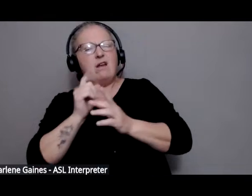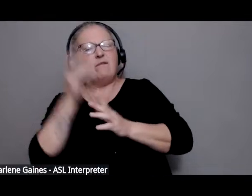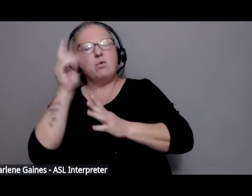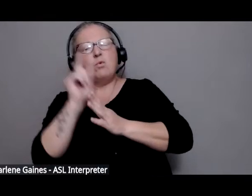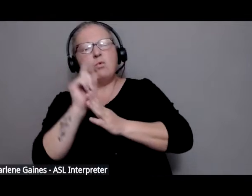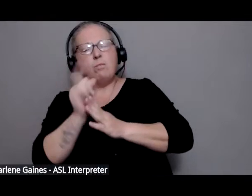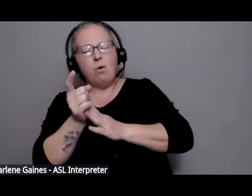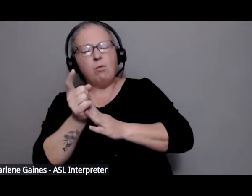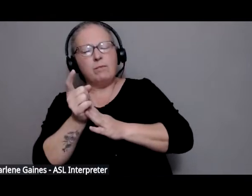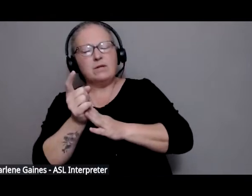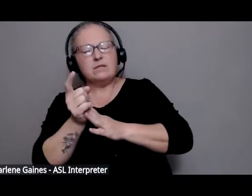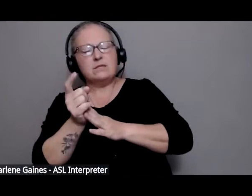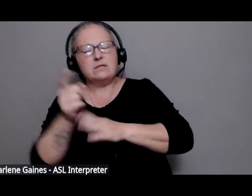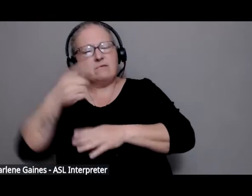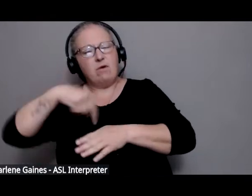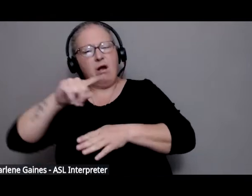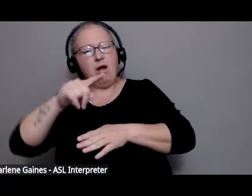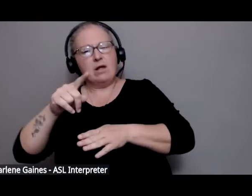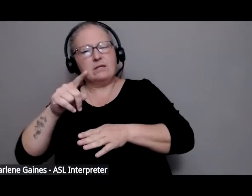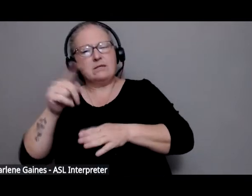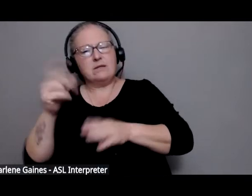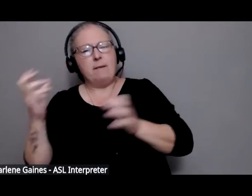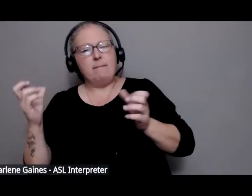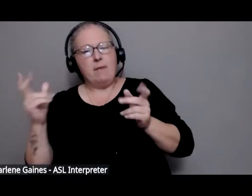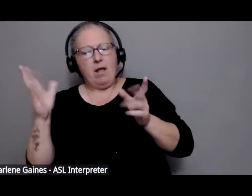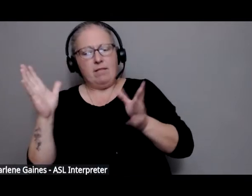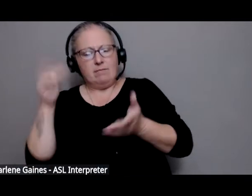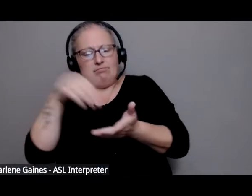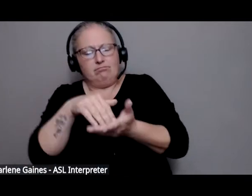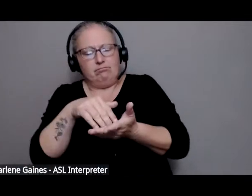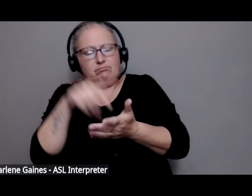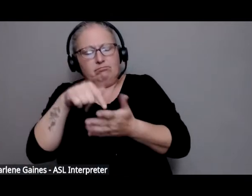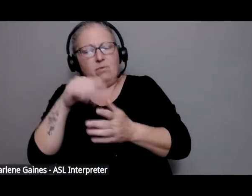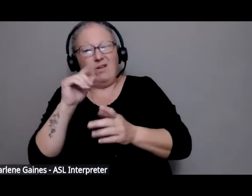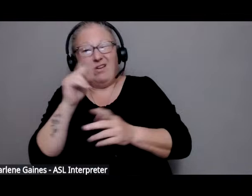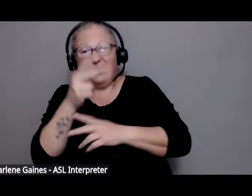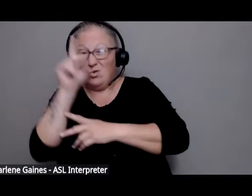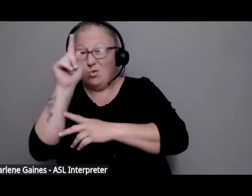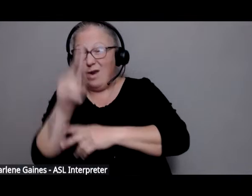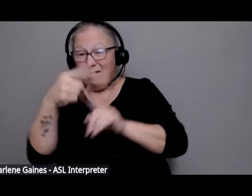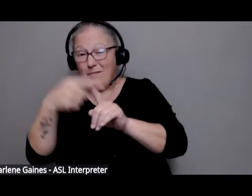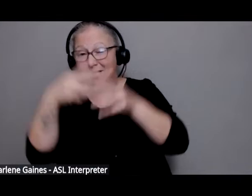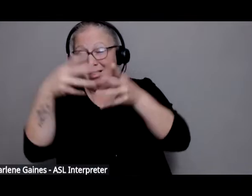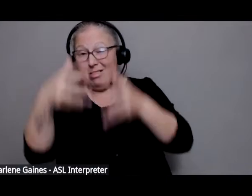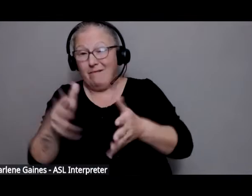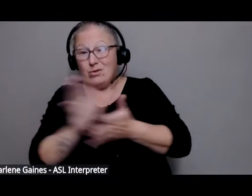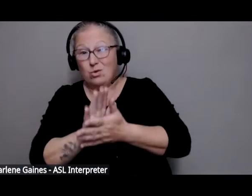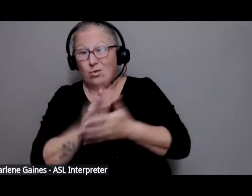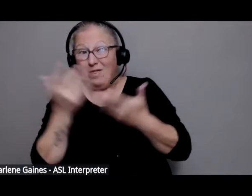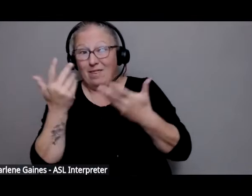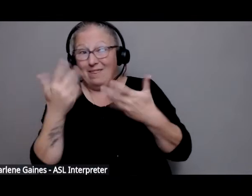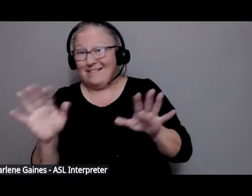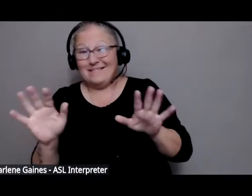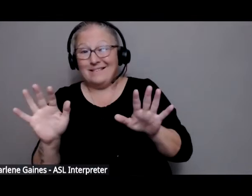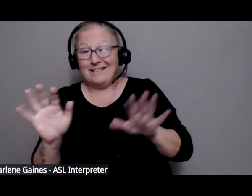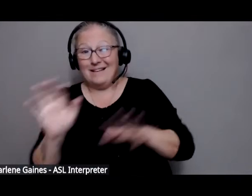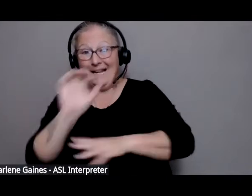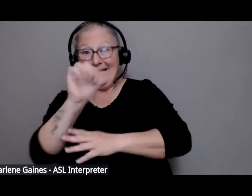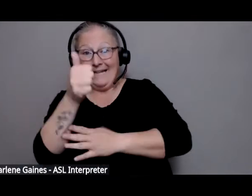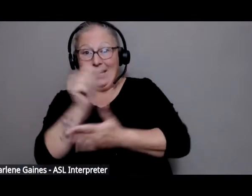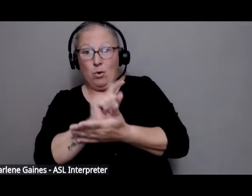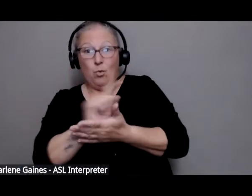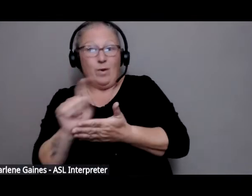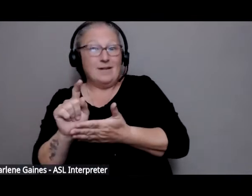recentering us on those goals. We have 2.5 months left of school. That's it. 10